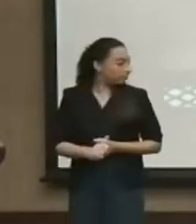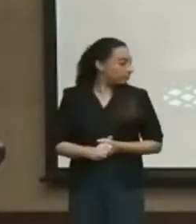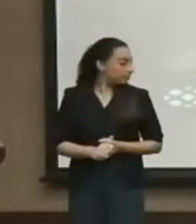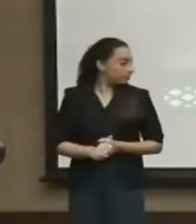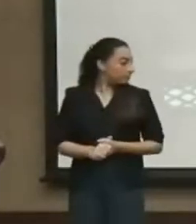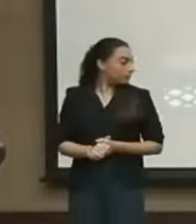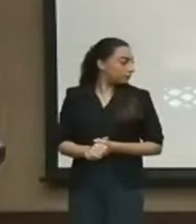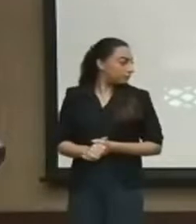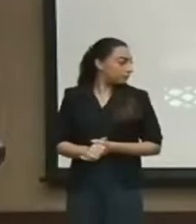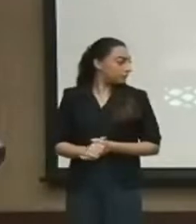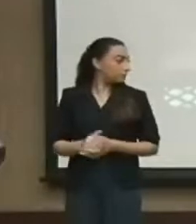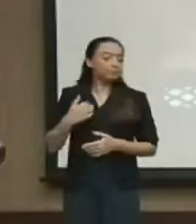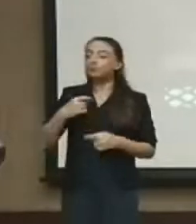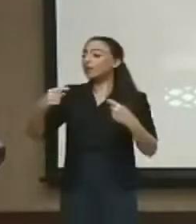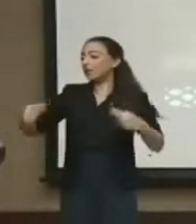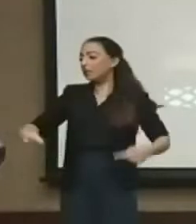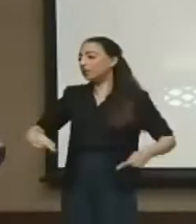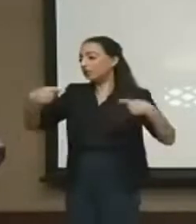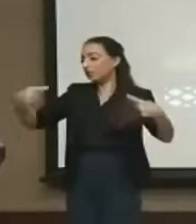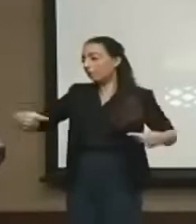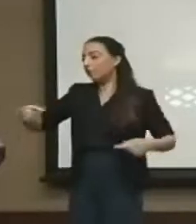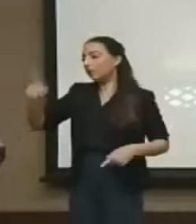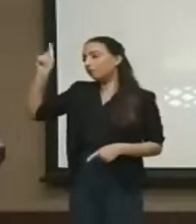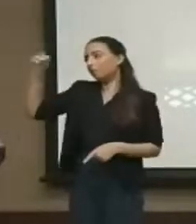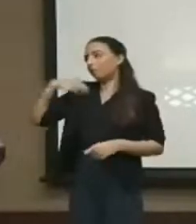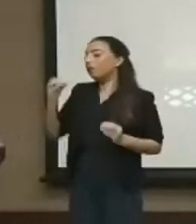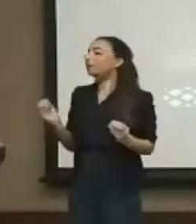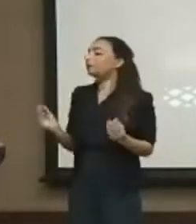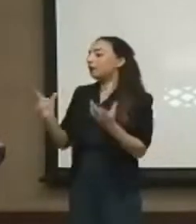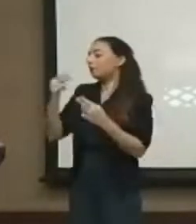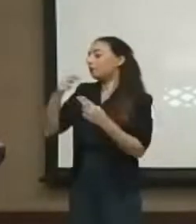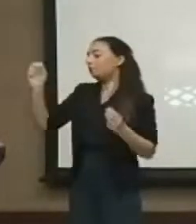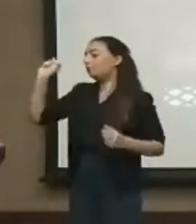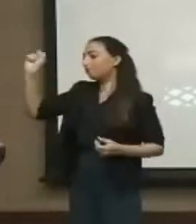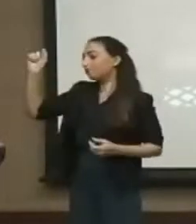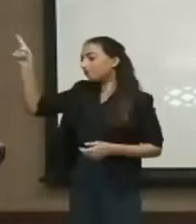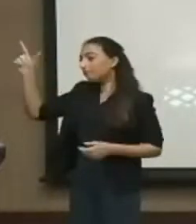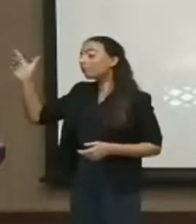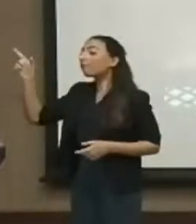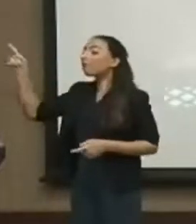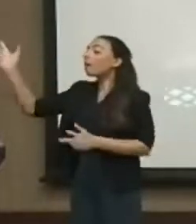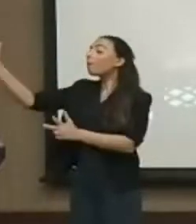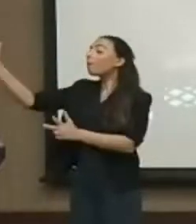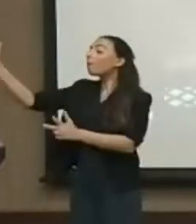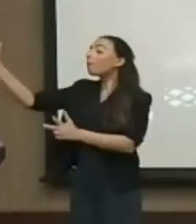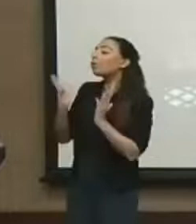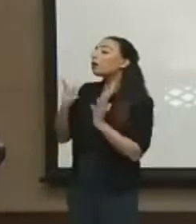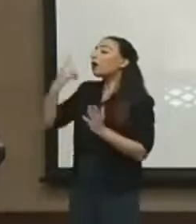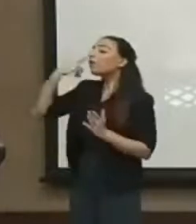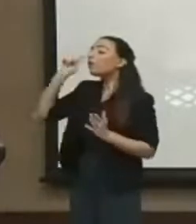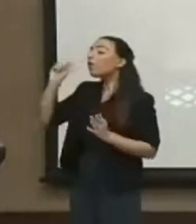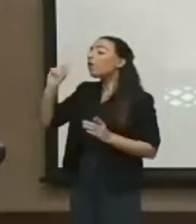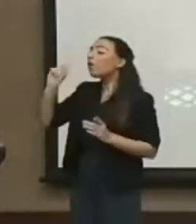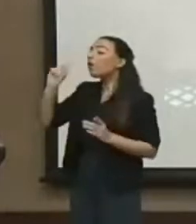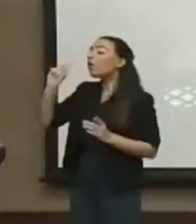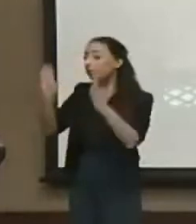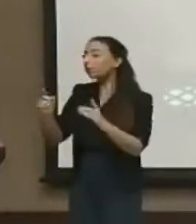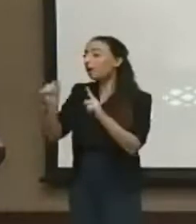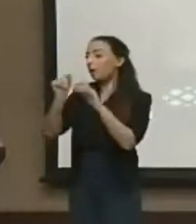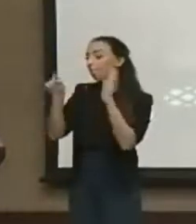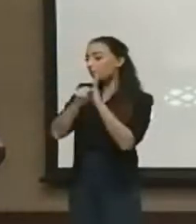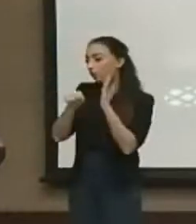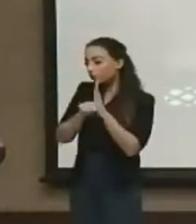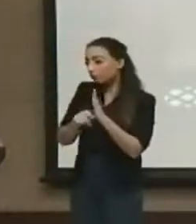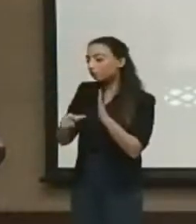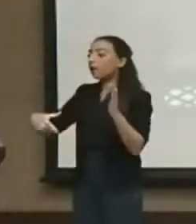okay, so I'm going to talk from Javed Abidi. Javed always said, Shilpi focused first on policy, laws, and